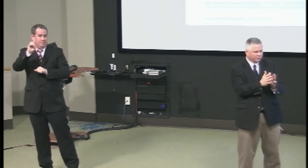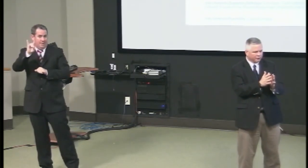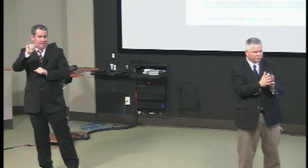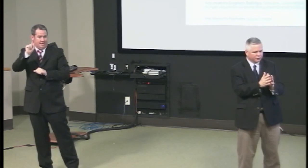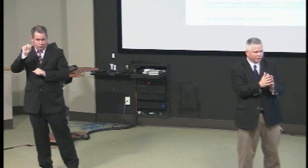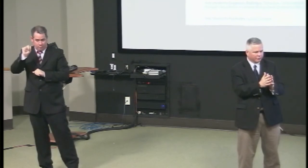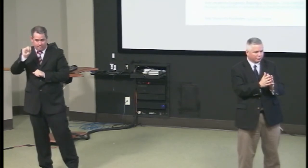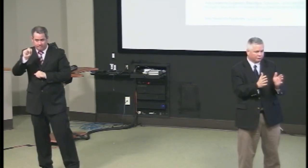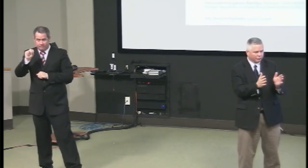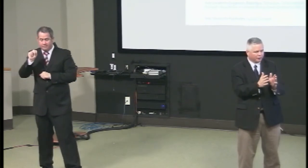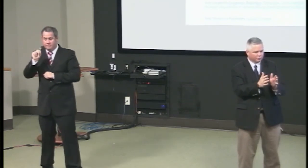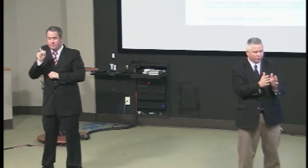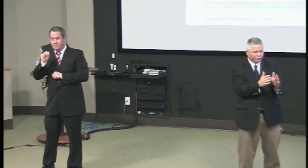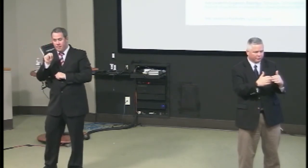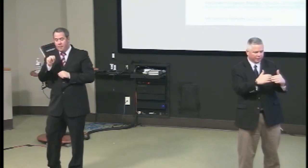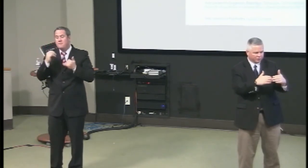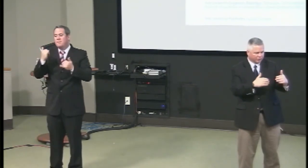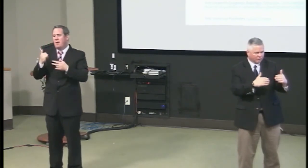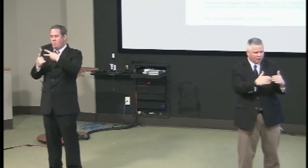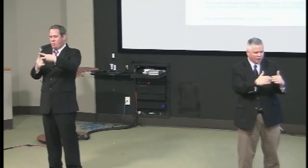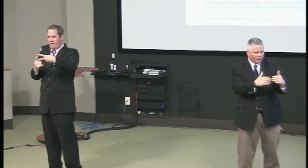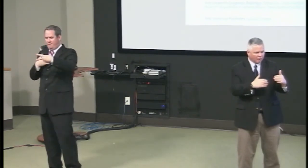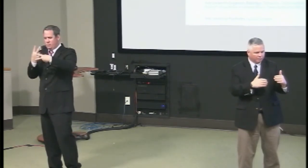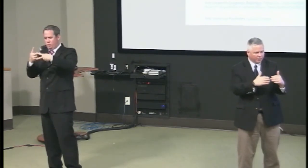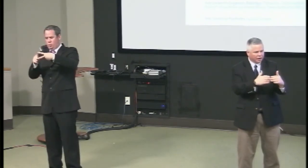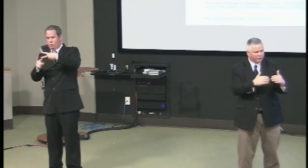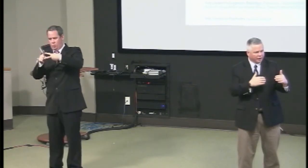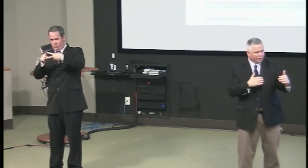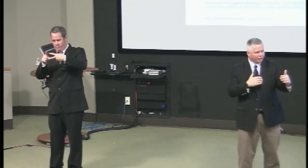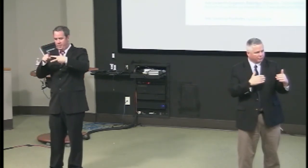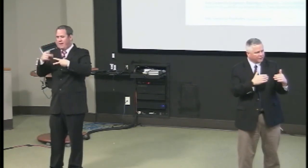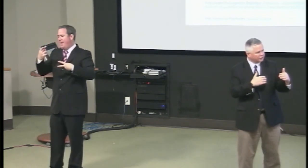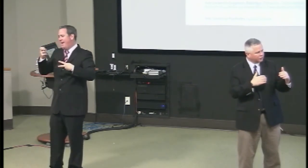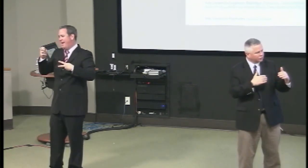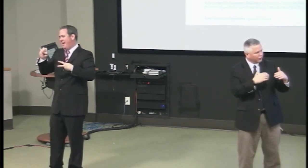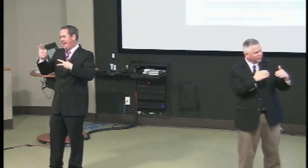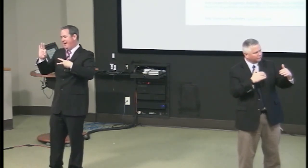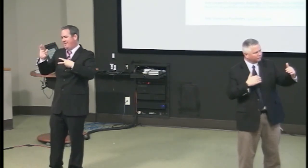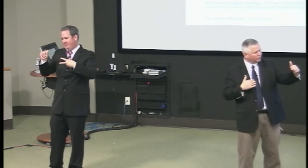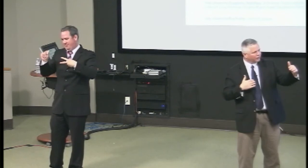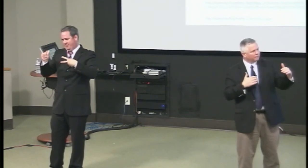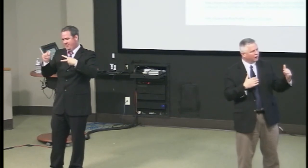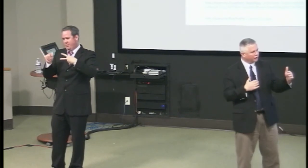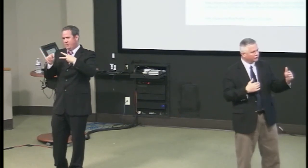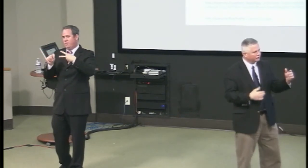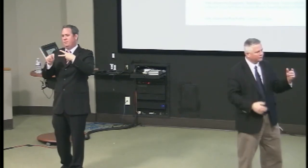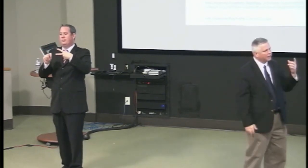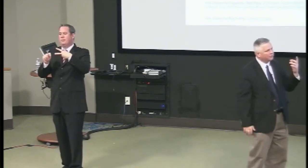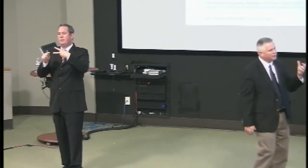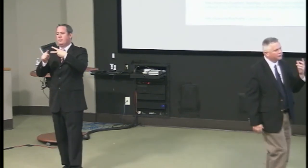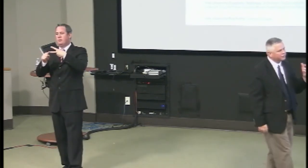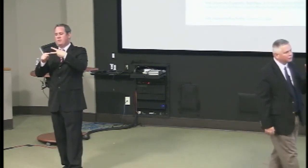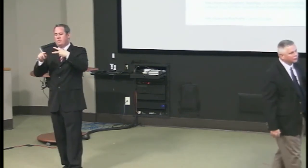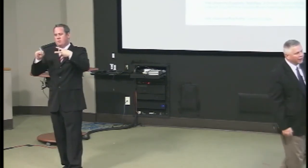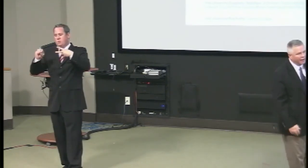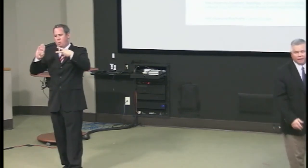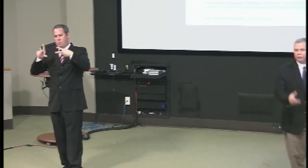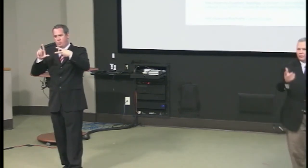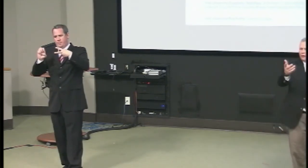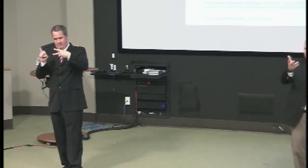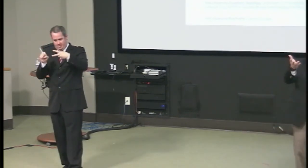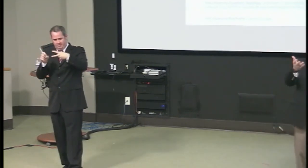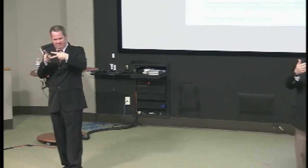at Columbia Presbyterian, and we're working with both of them, actually. But they're basically trying to pull it apart a little bit, because if you